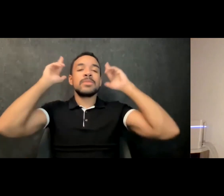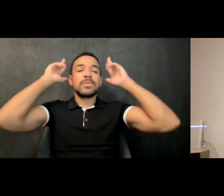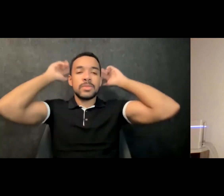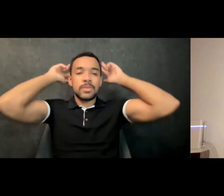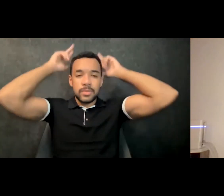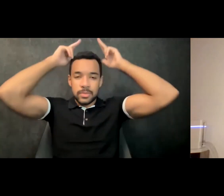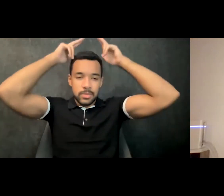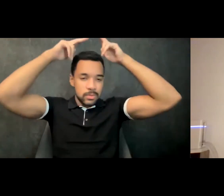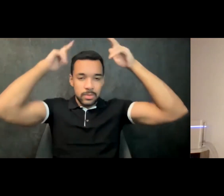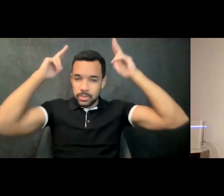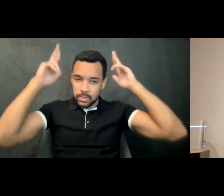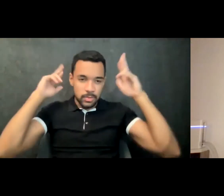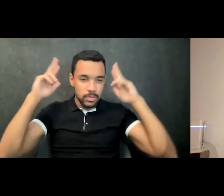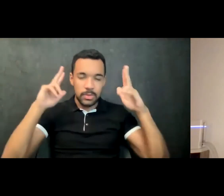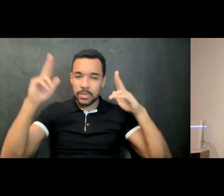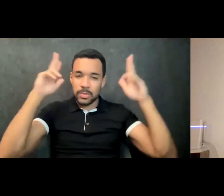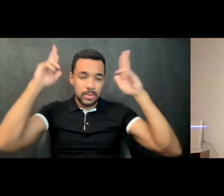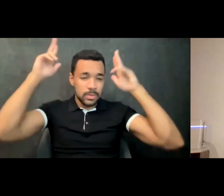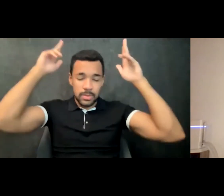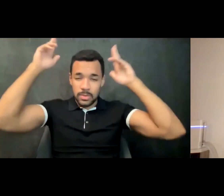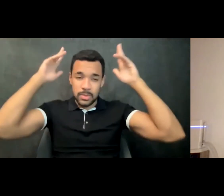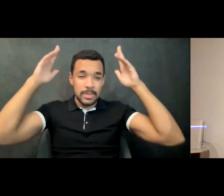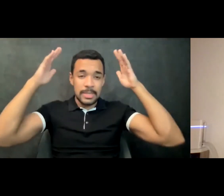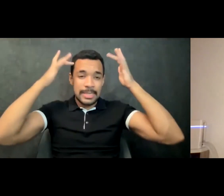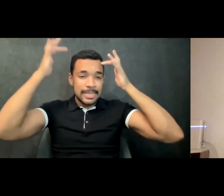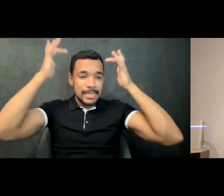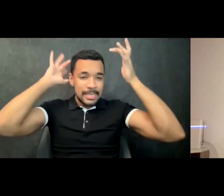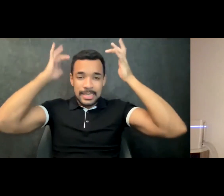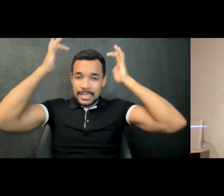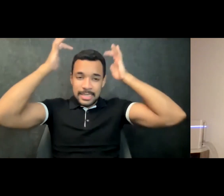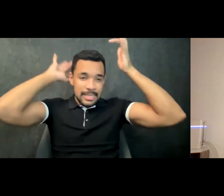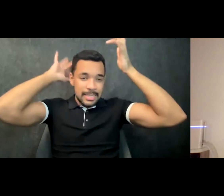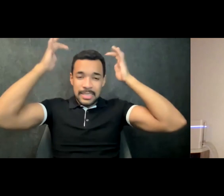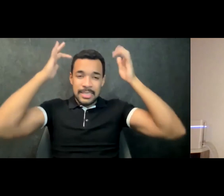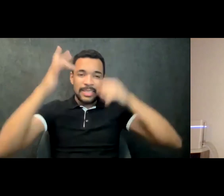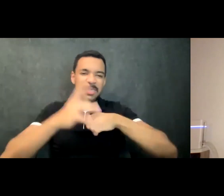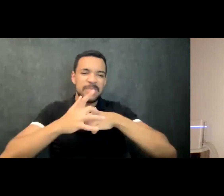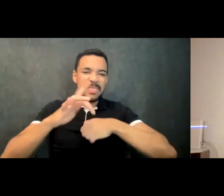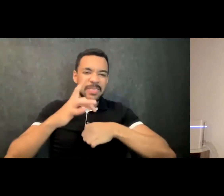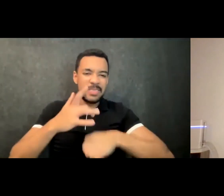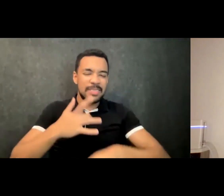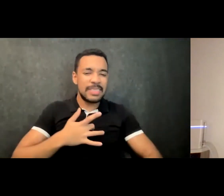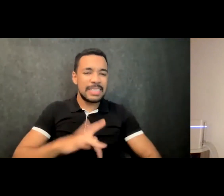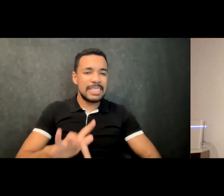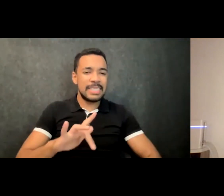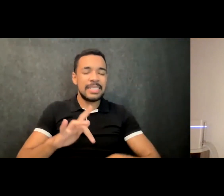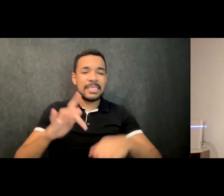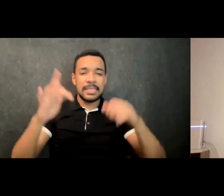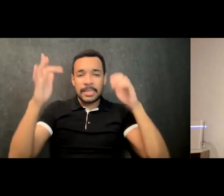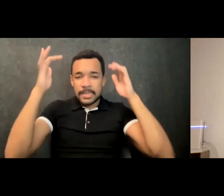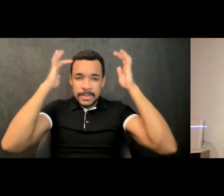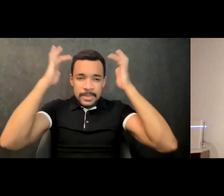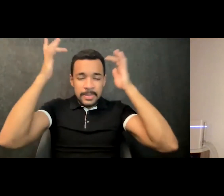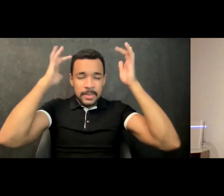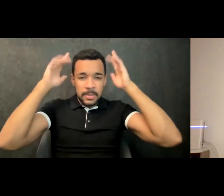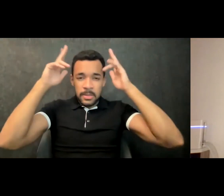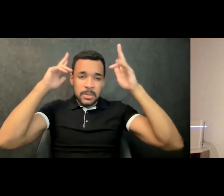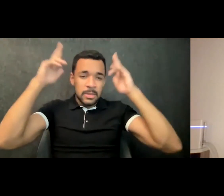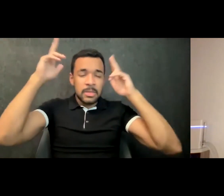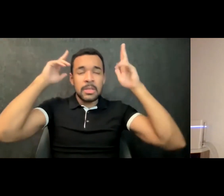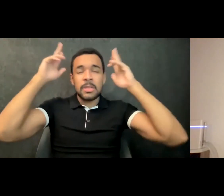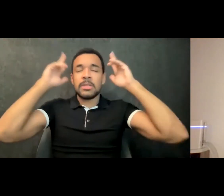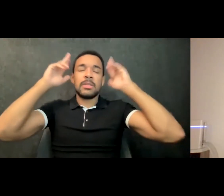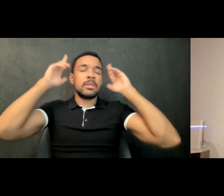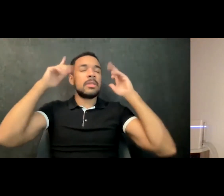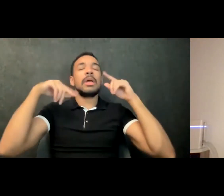to layers. My scalp tingled as she cut my ends, my glasses in my hand under the smock. Maybe I needed